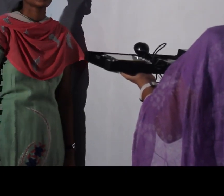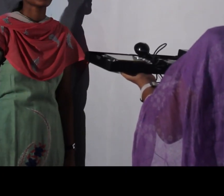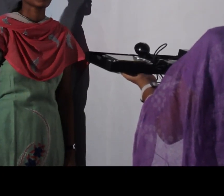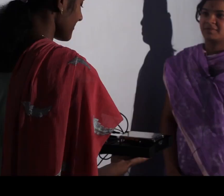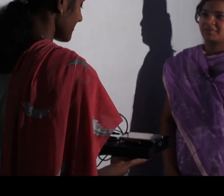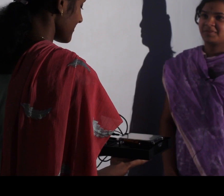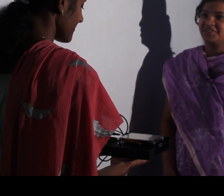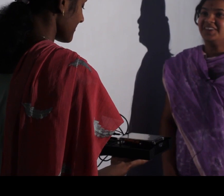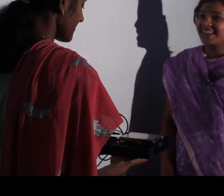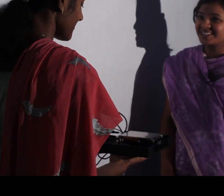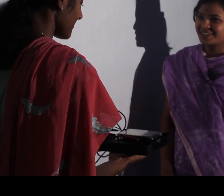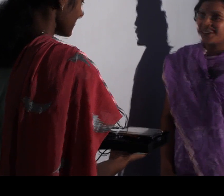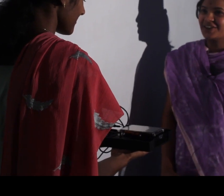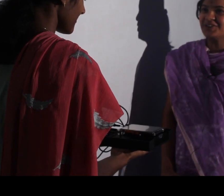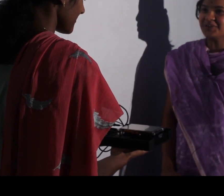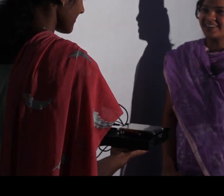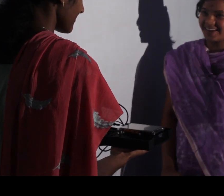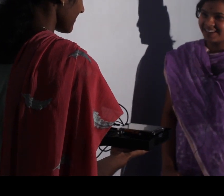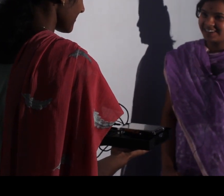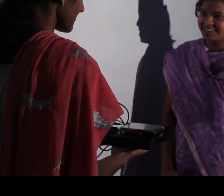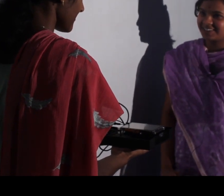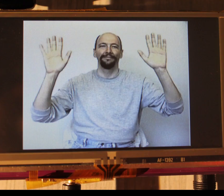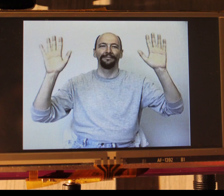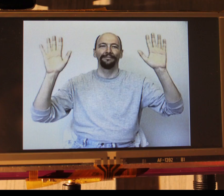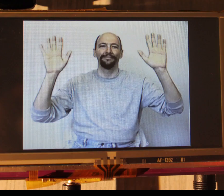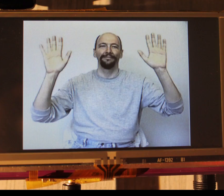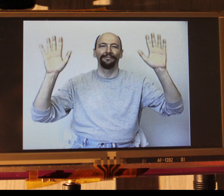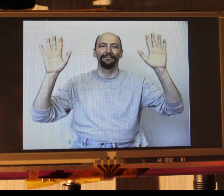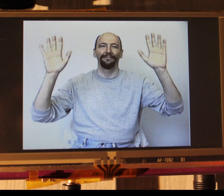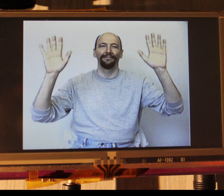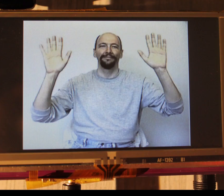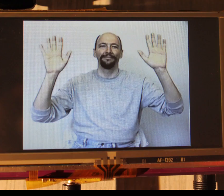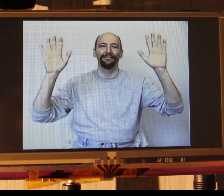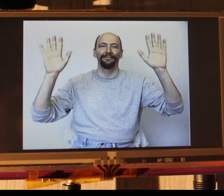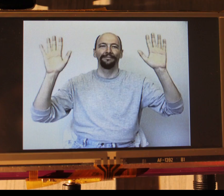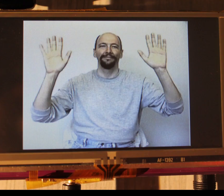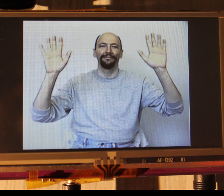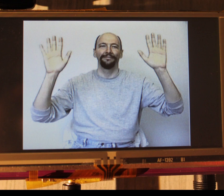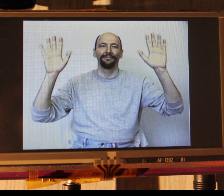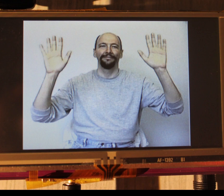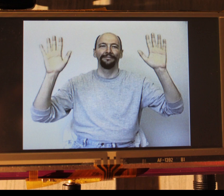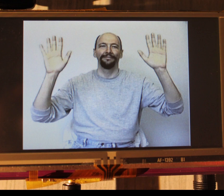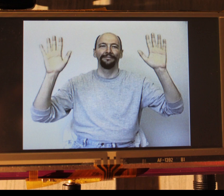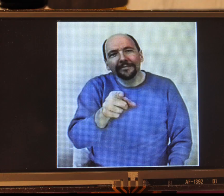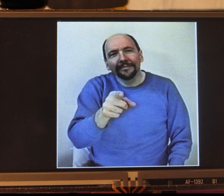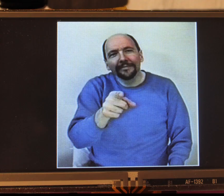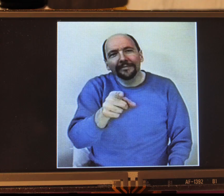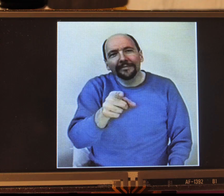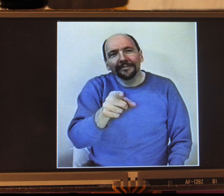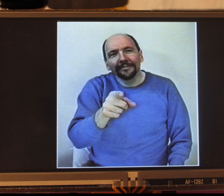talk. Yes, you can. The speech from the normal person is thus converted into an appropriate gesture along with the text for good